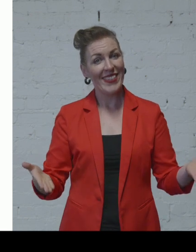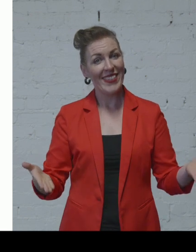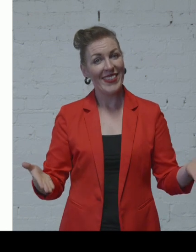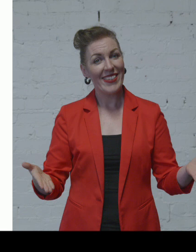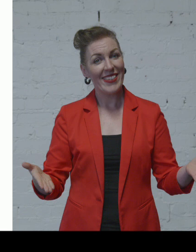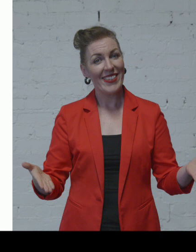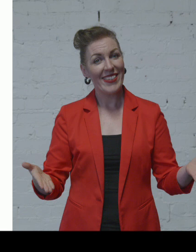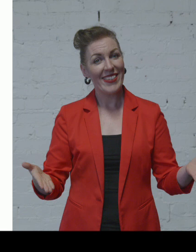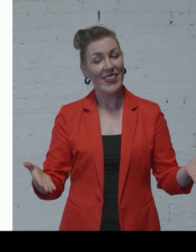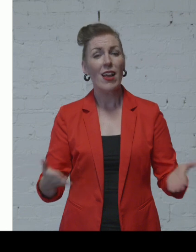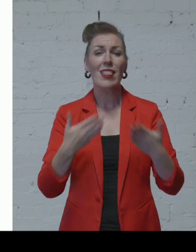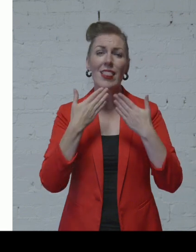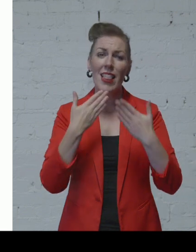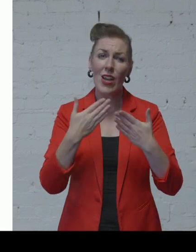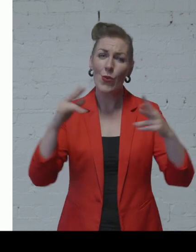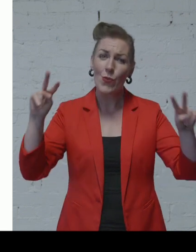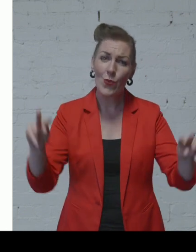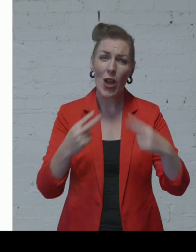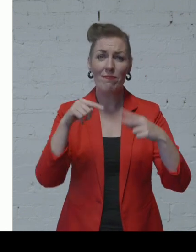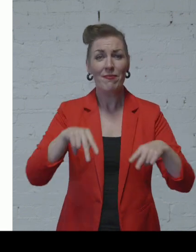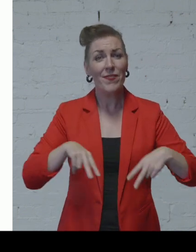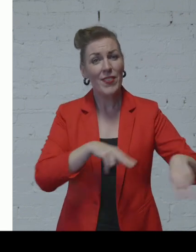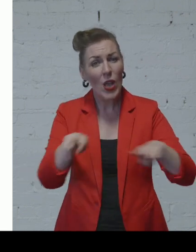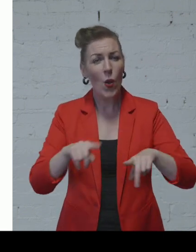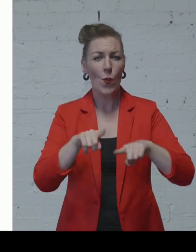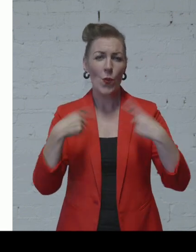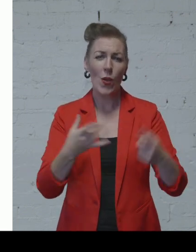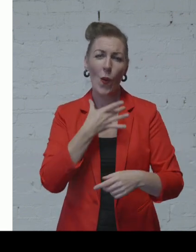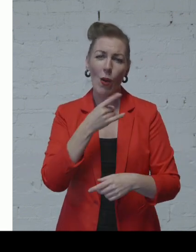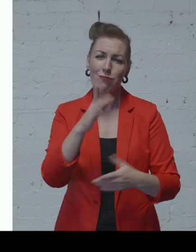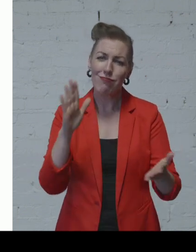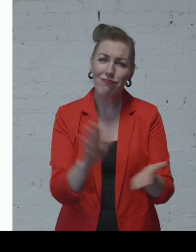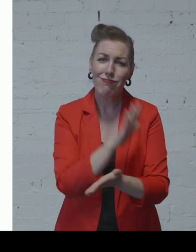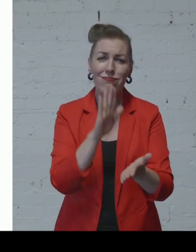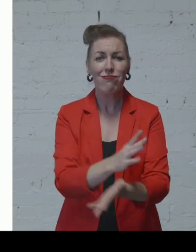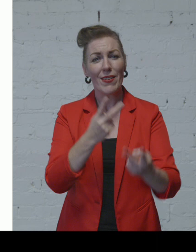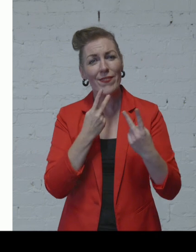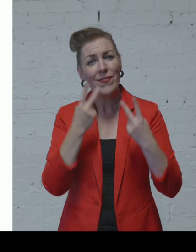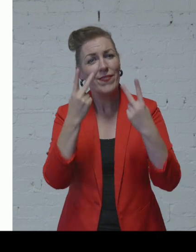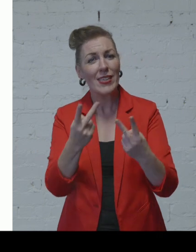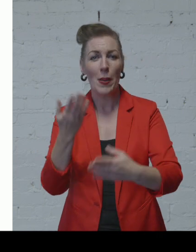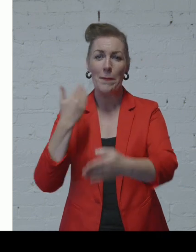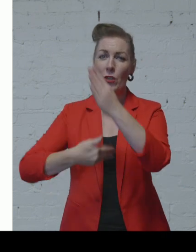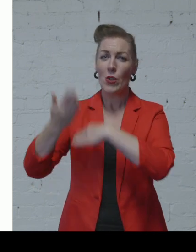info@museumoffreederry.org. Thank you for watching this video, and we hope you enjoy your visit to the Museum of Free Derry.